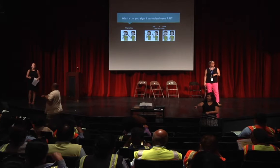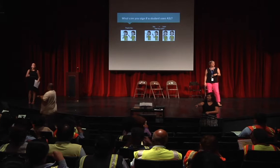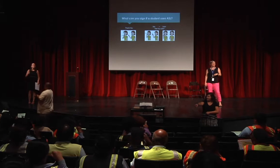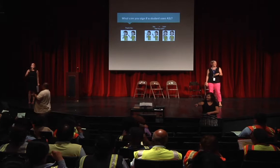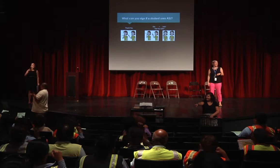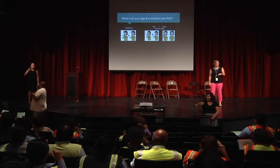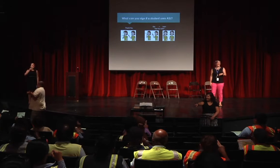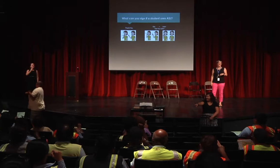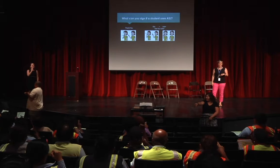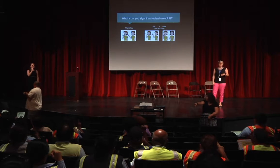No. So you did it.